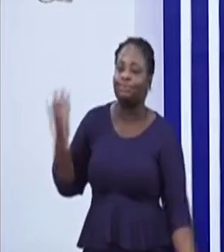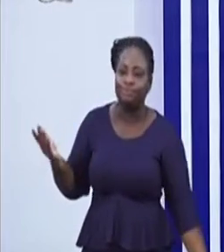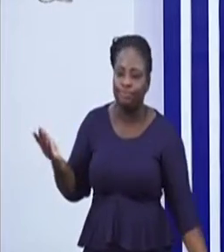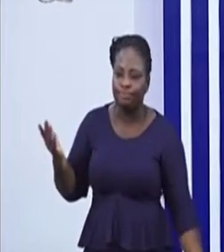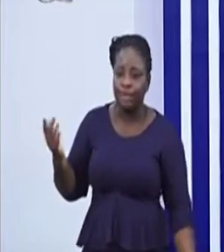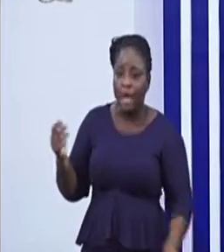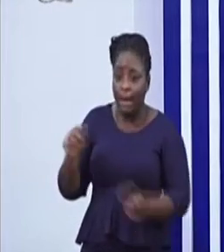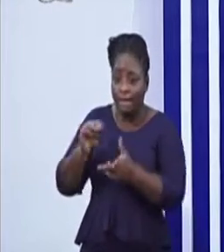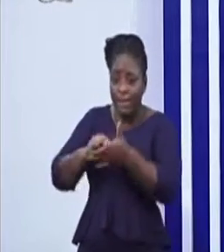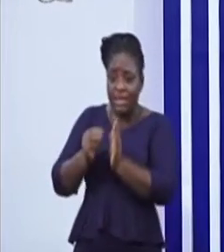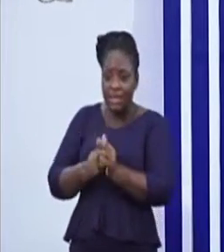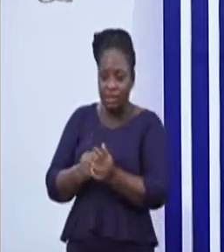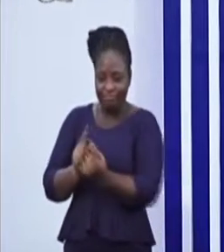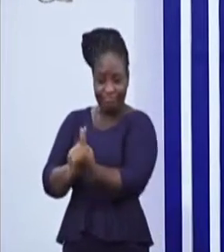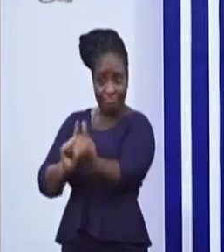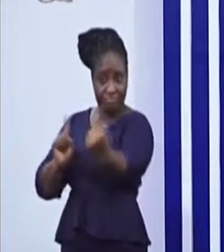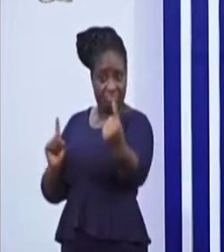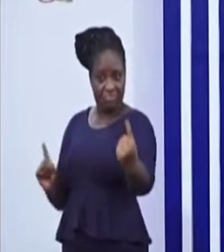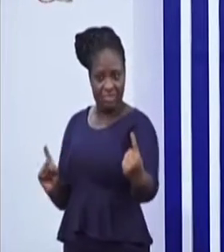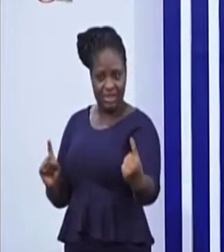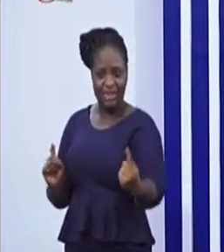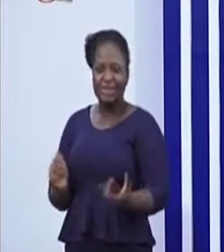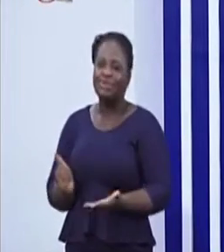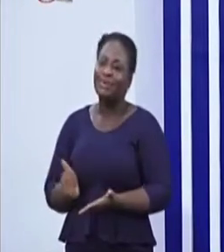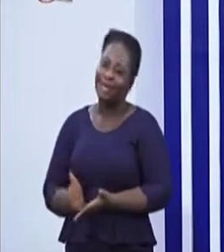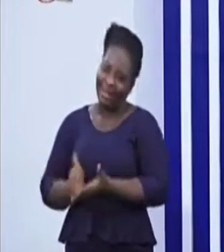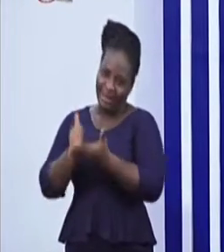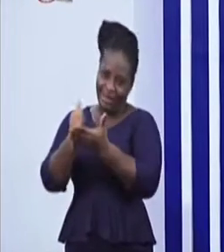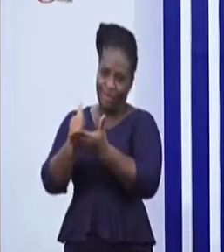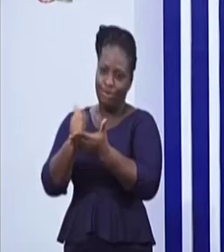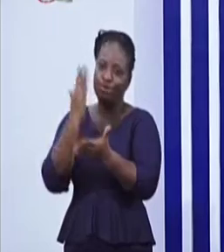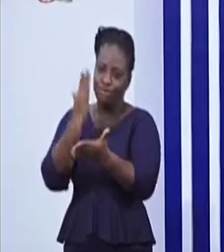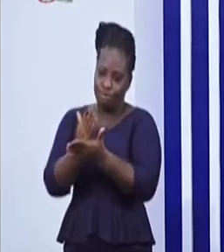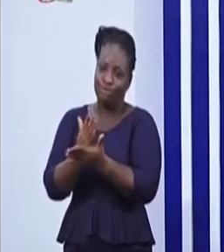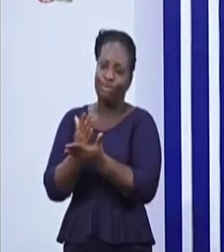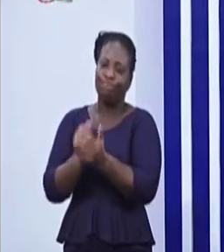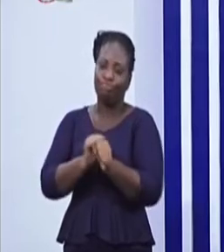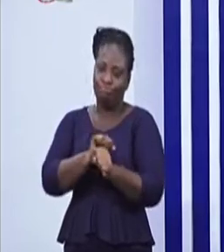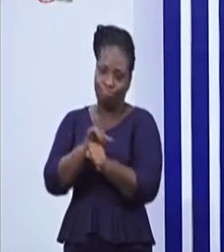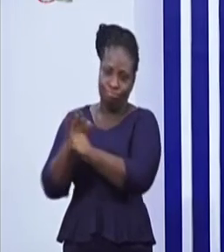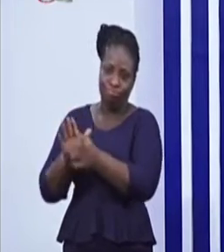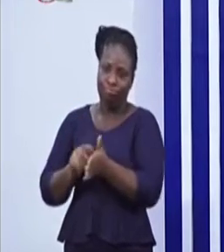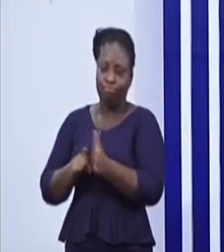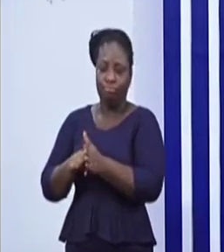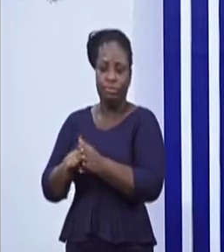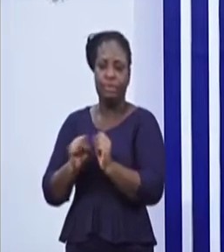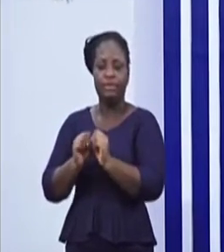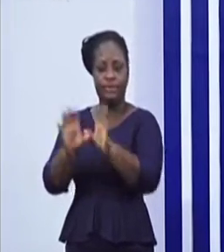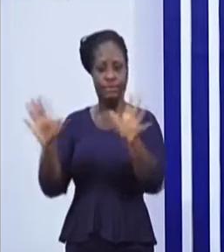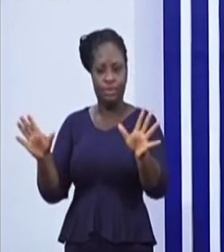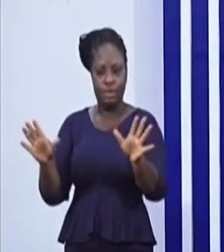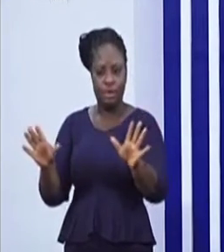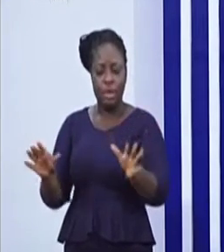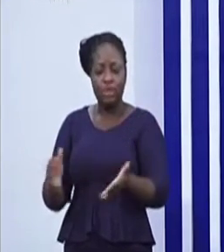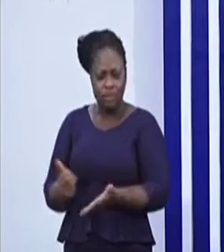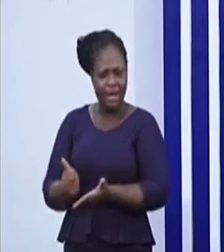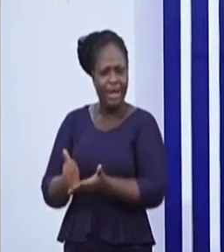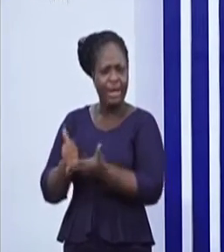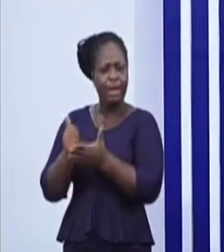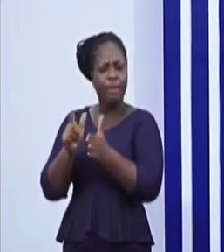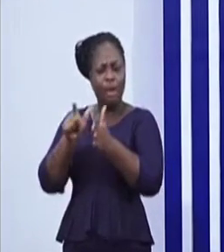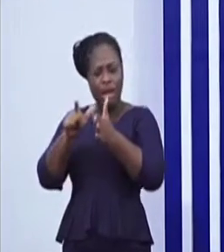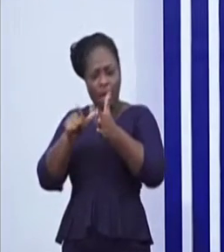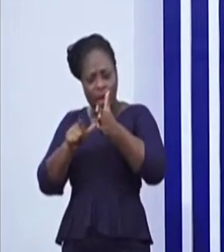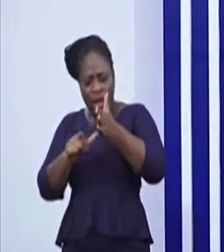that practicing social distancing is trying to flatten the curve. And when that happens, that will really go a long way to